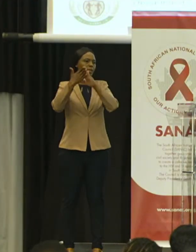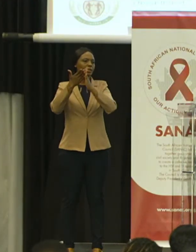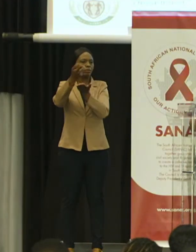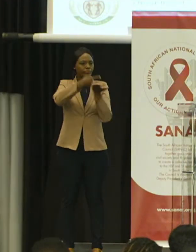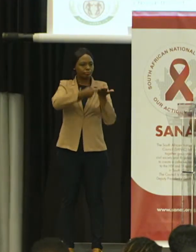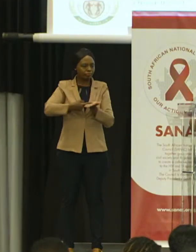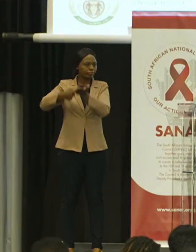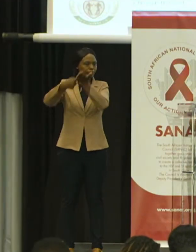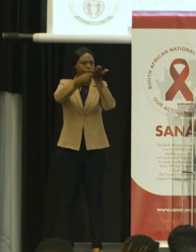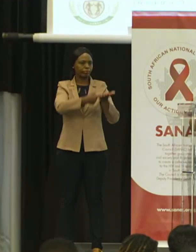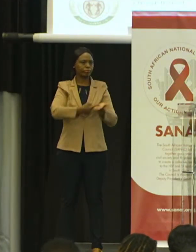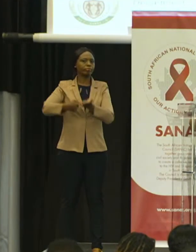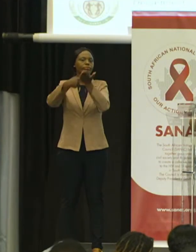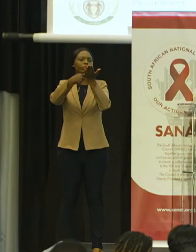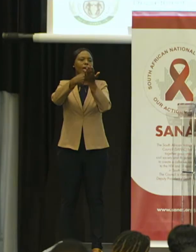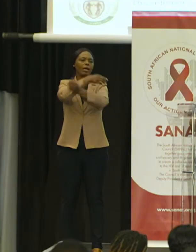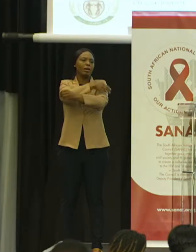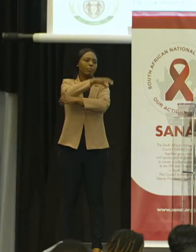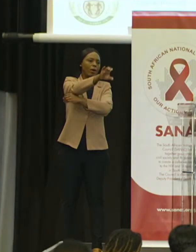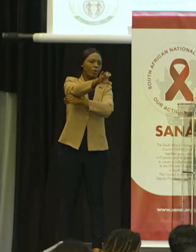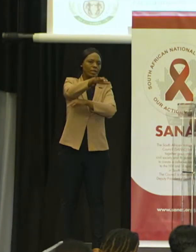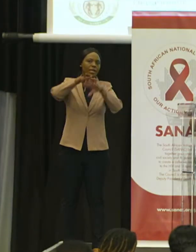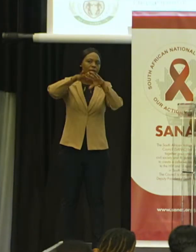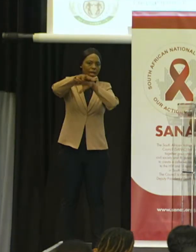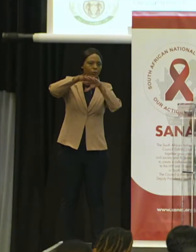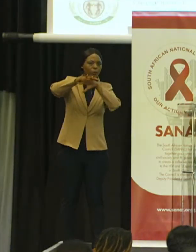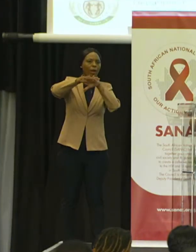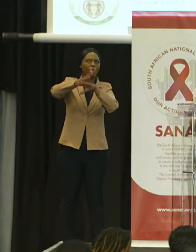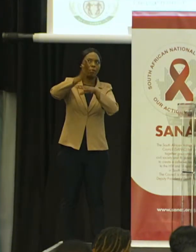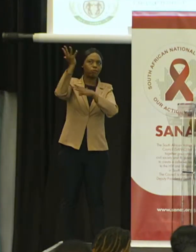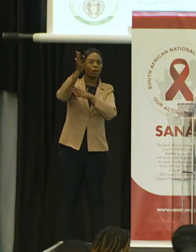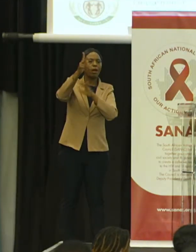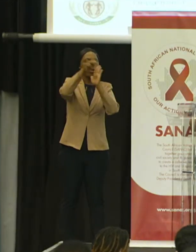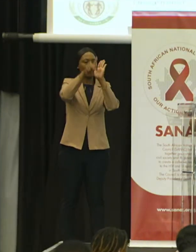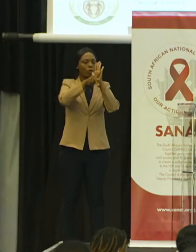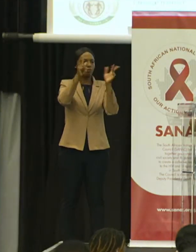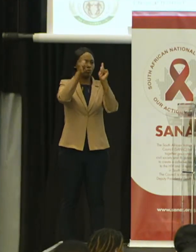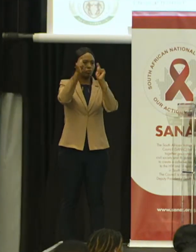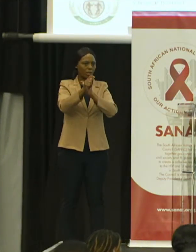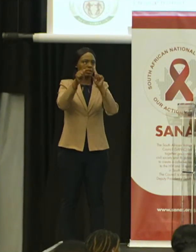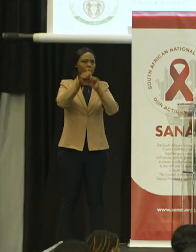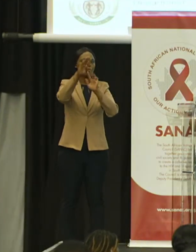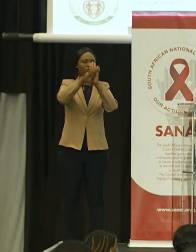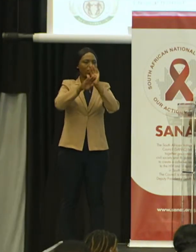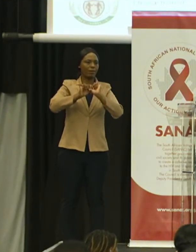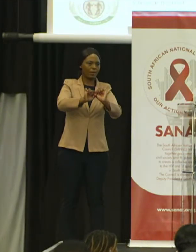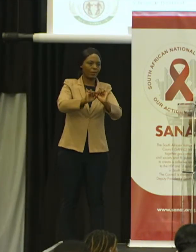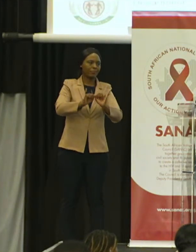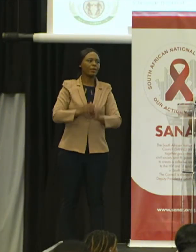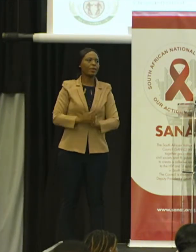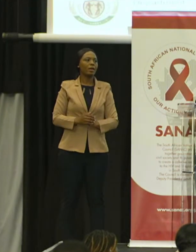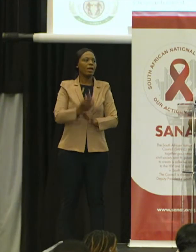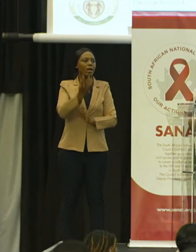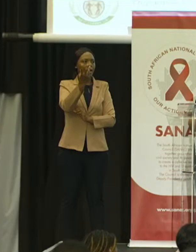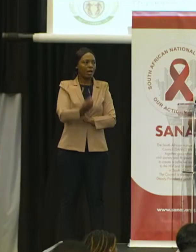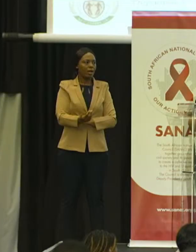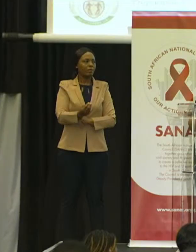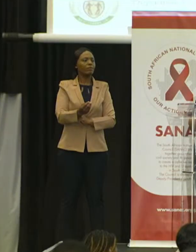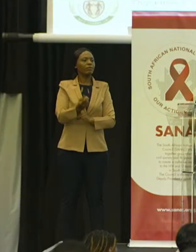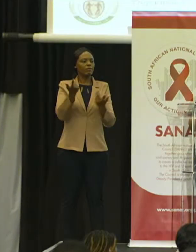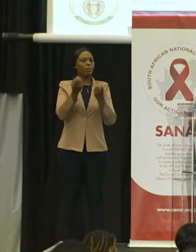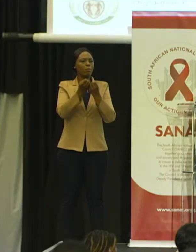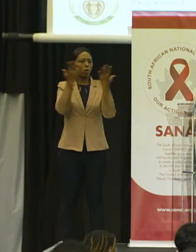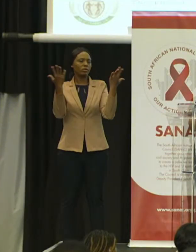and empowerment, networks involvement in policy change and programming. And we actually have from the Key